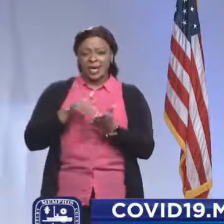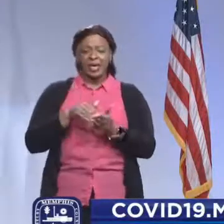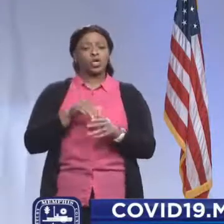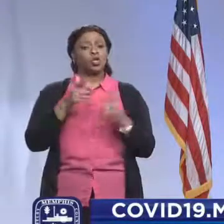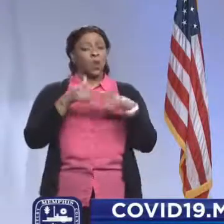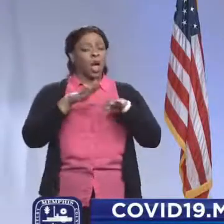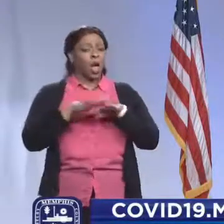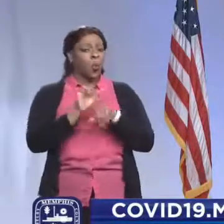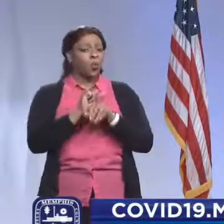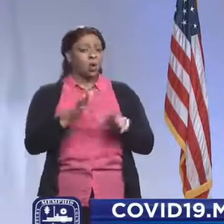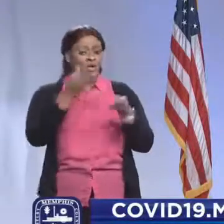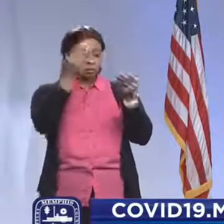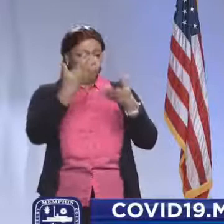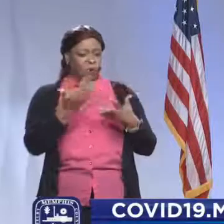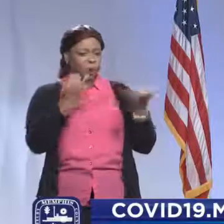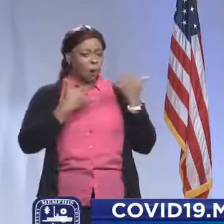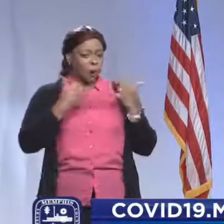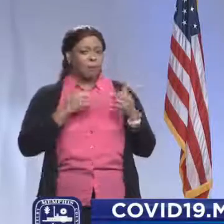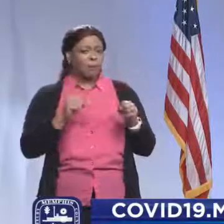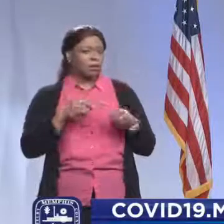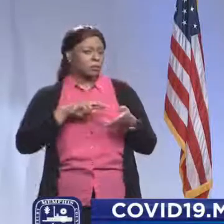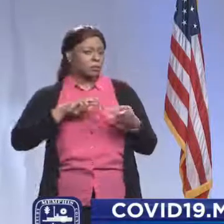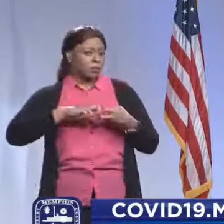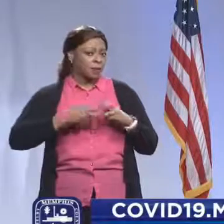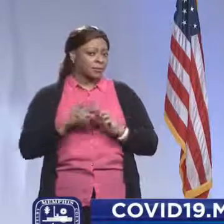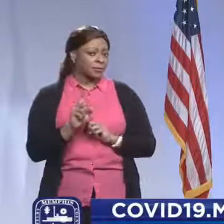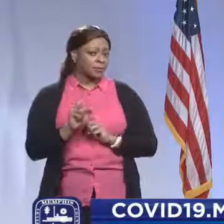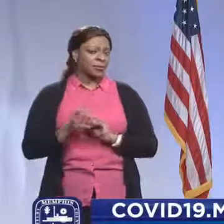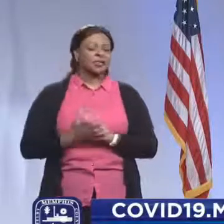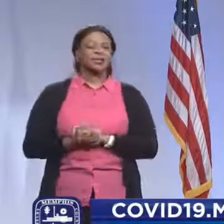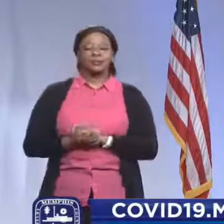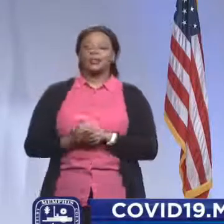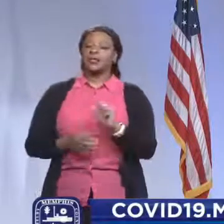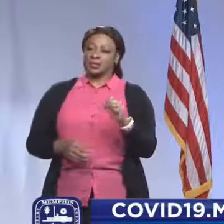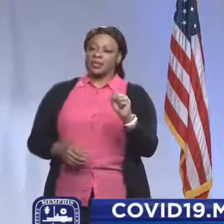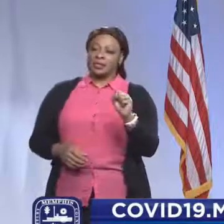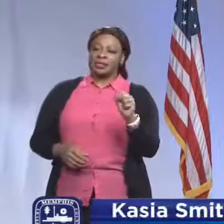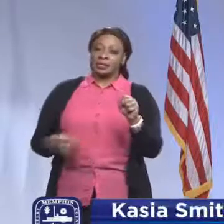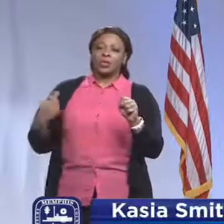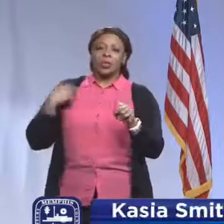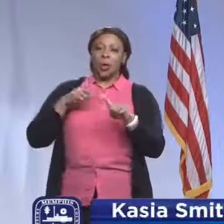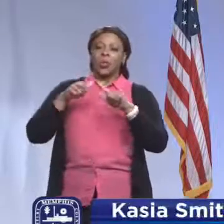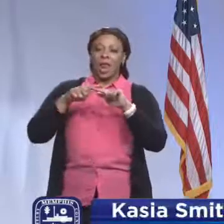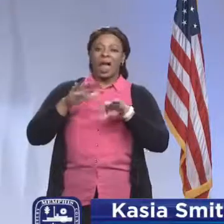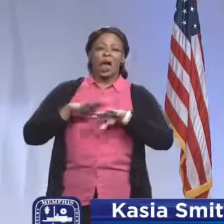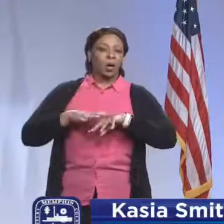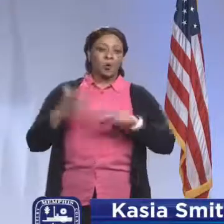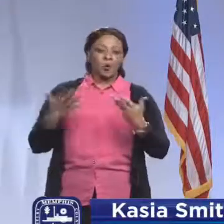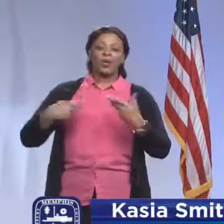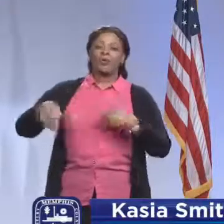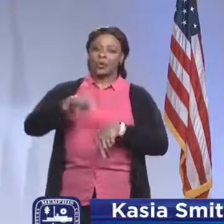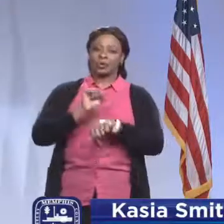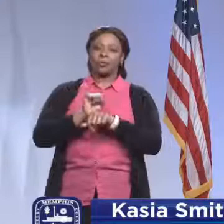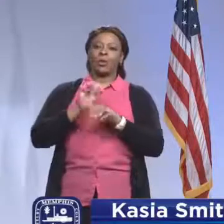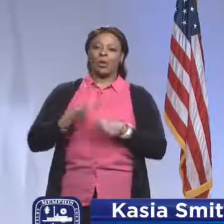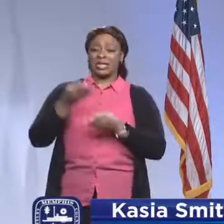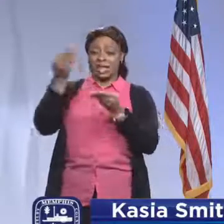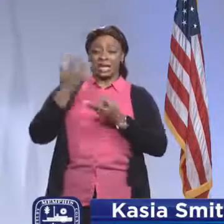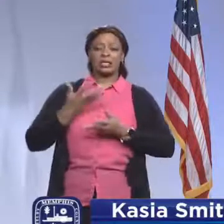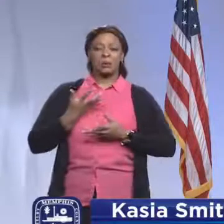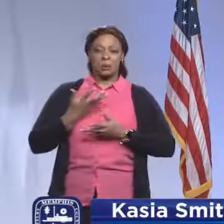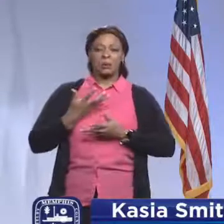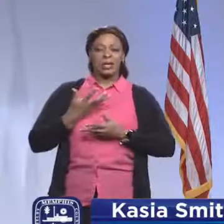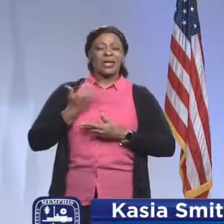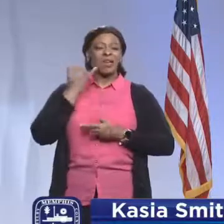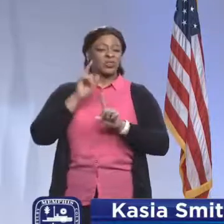workers to alert you to possible problems? Yes, we are relying on the employees to let us know